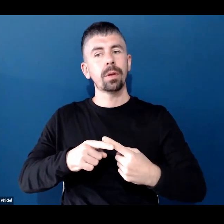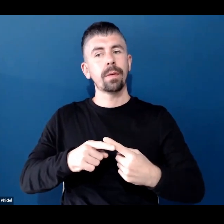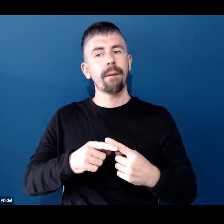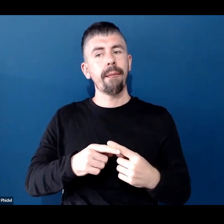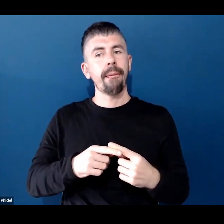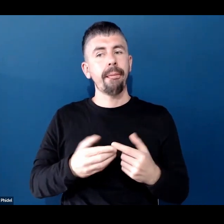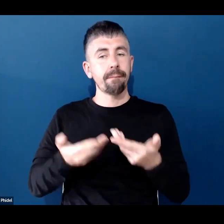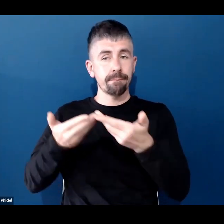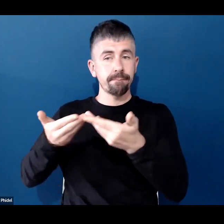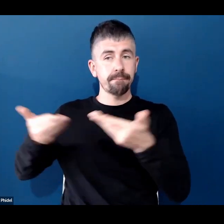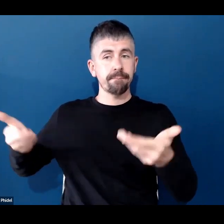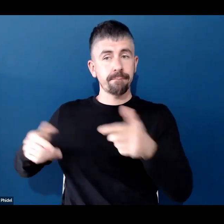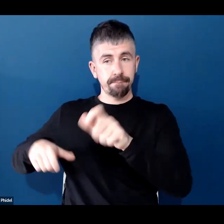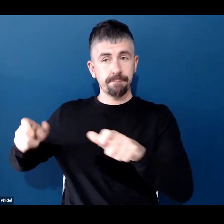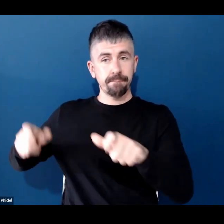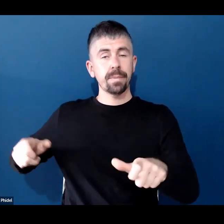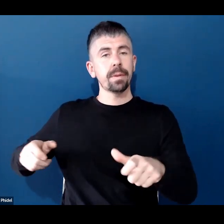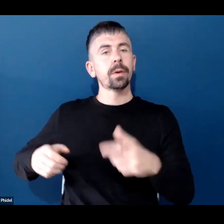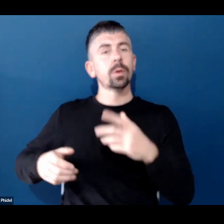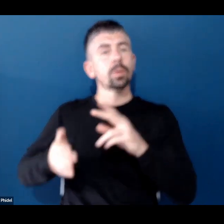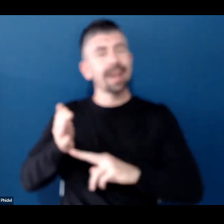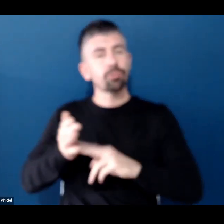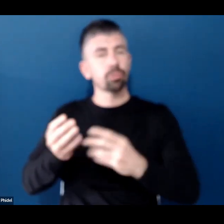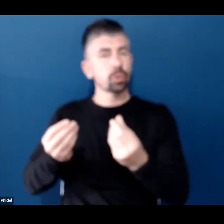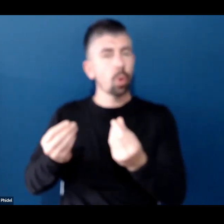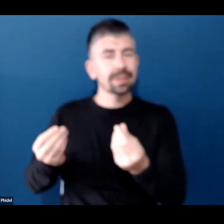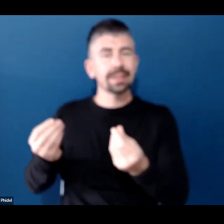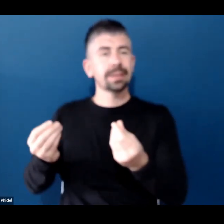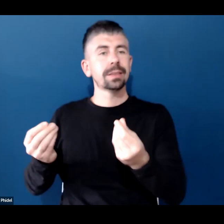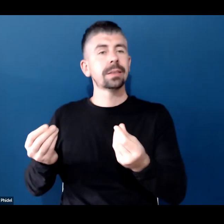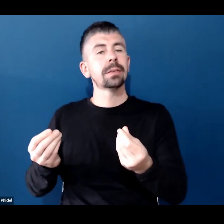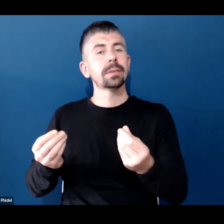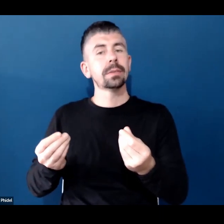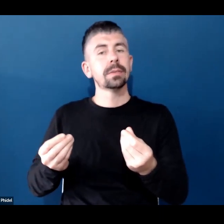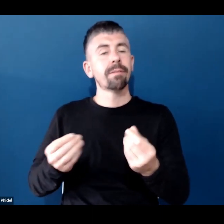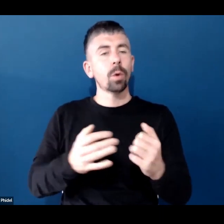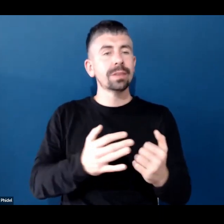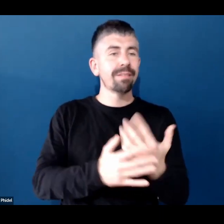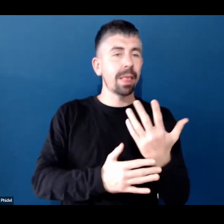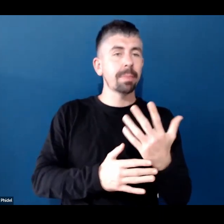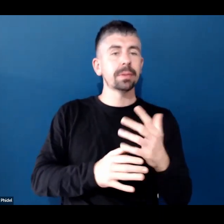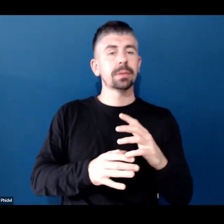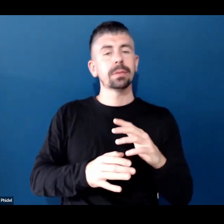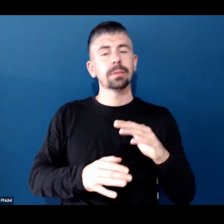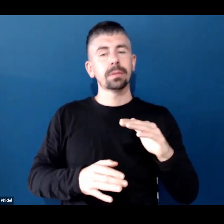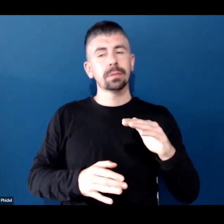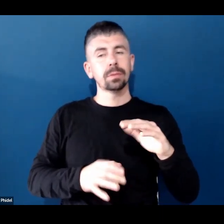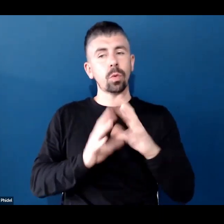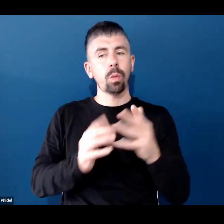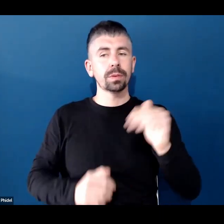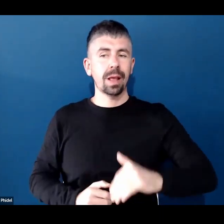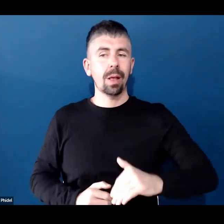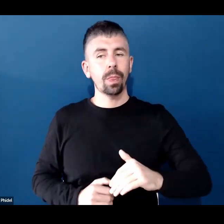issues, meaning to liberate as much natural resources to plan for the development of global South countries that have internal